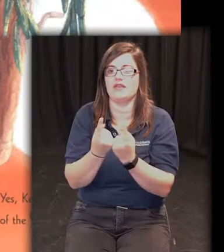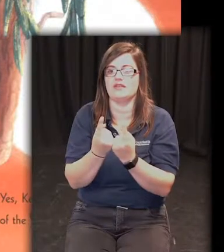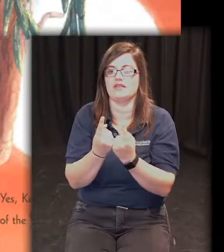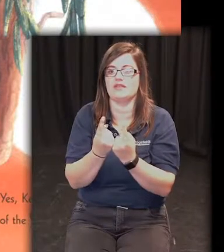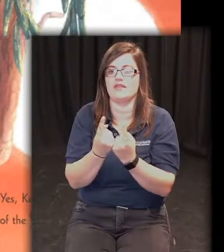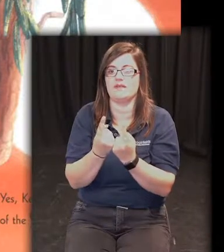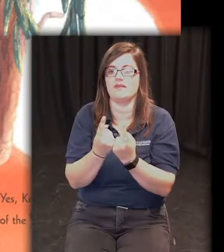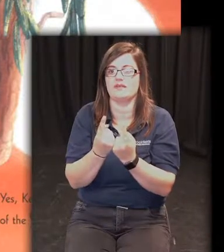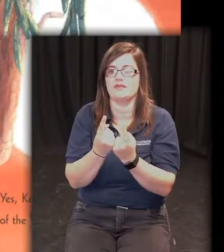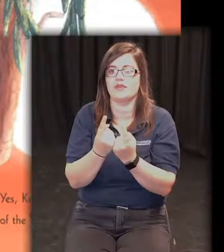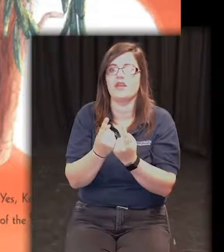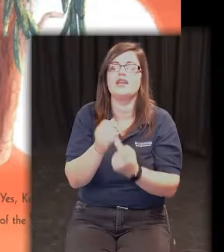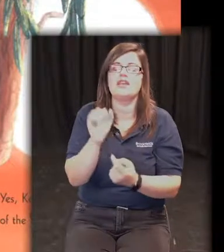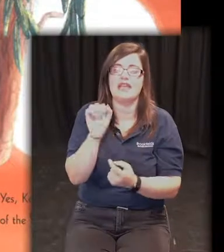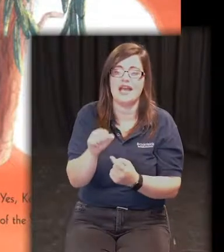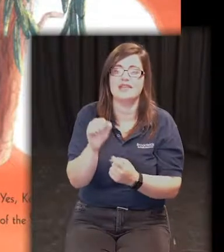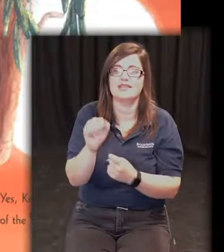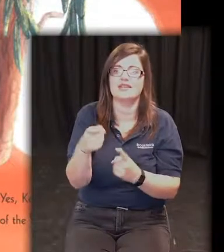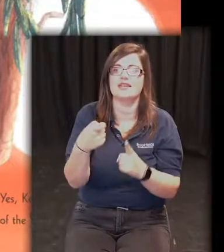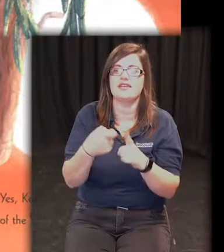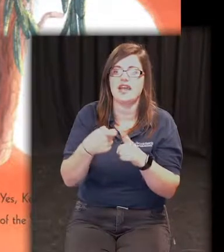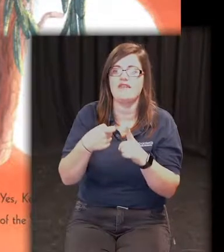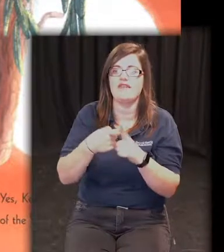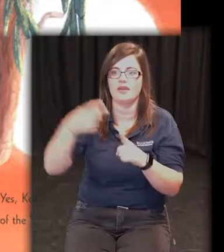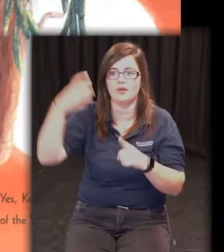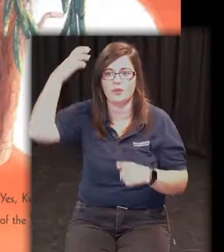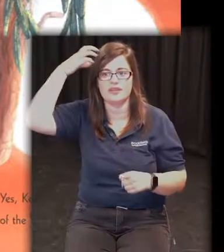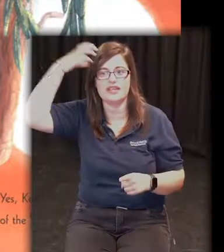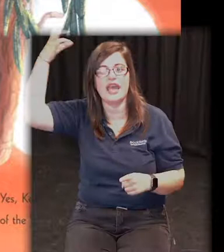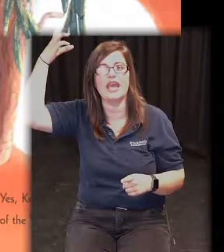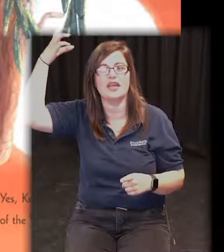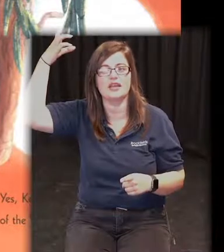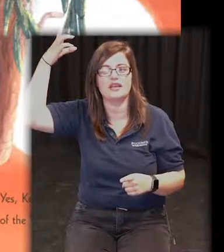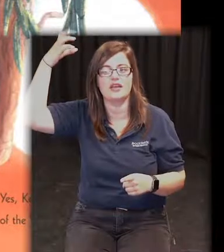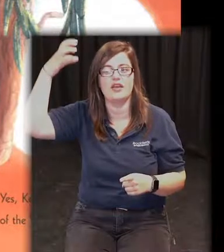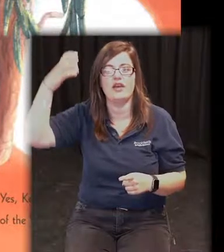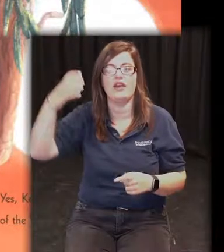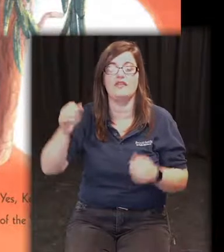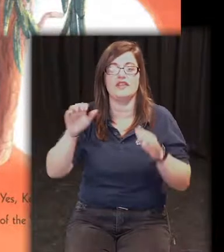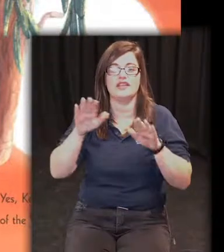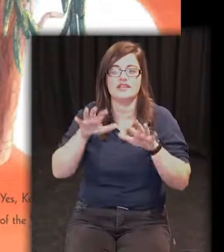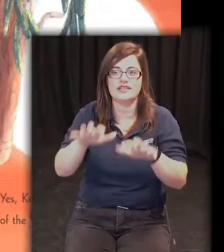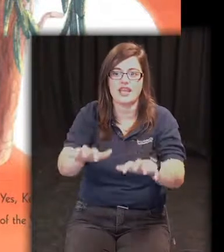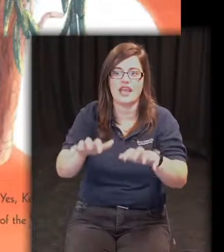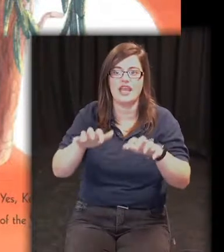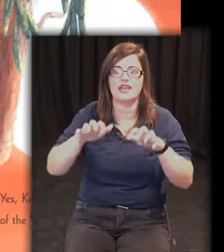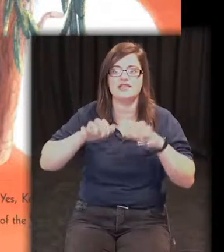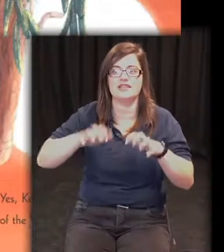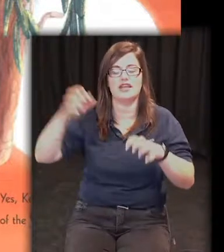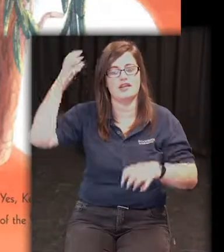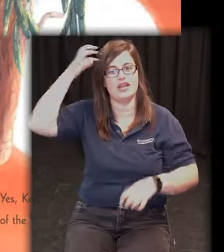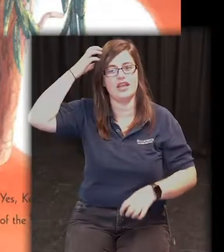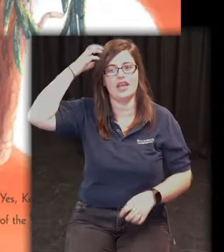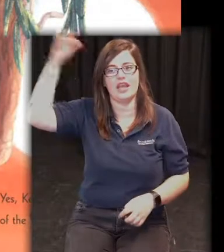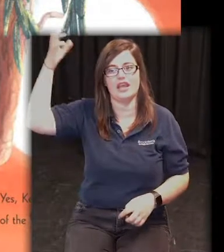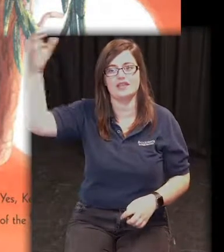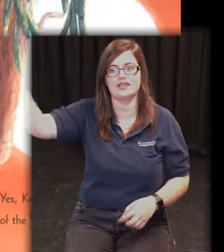things. Yes, Kevin was king of the staying still kings.